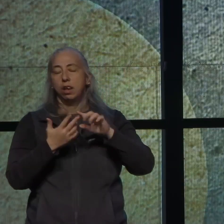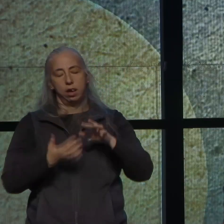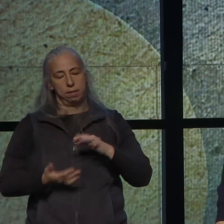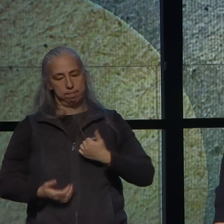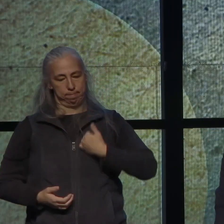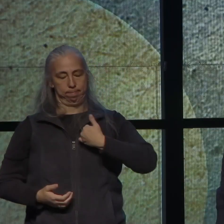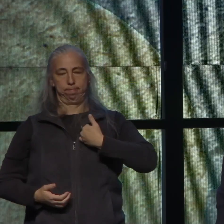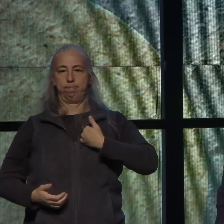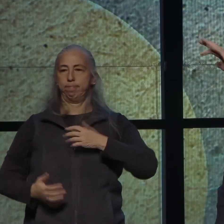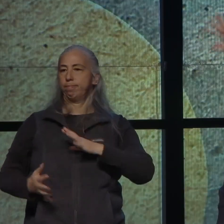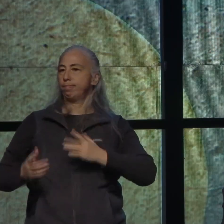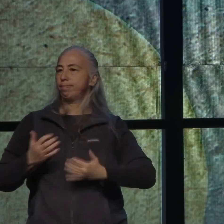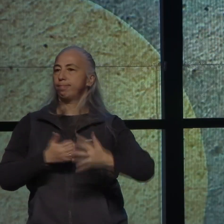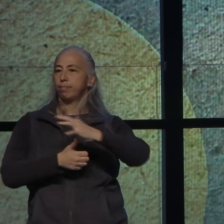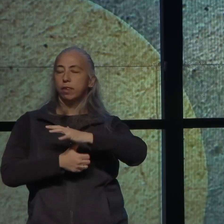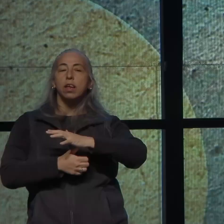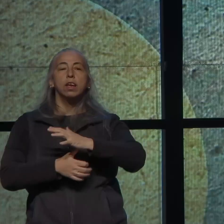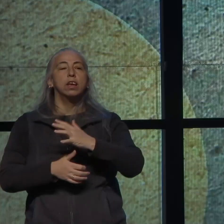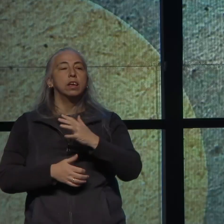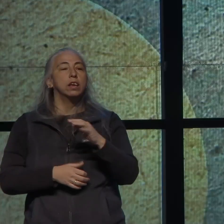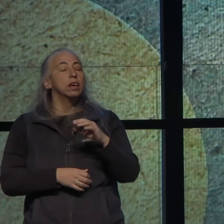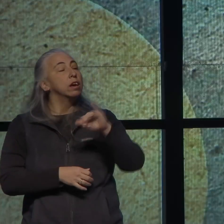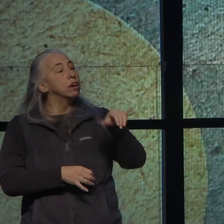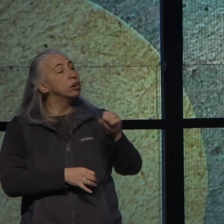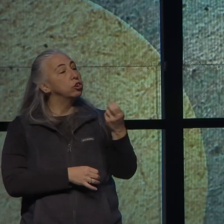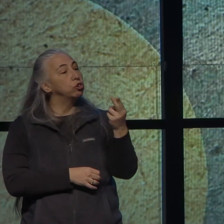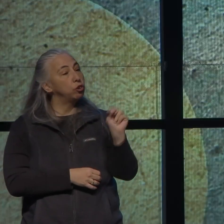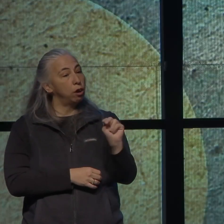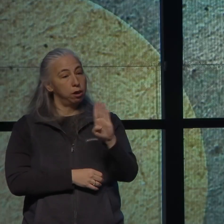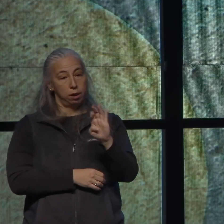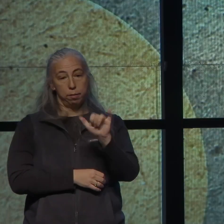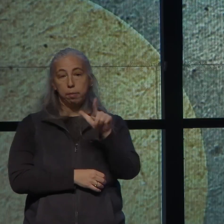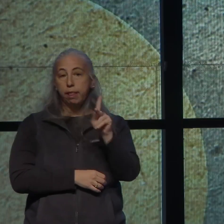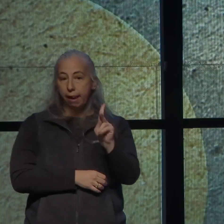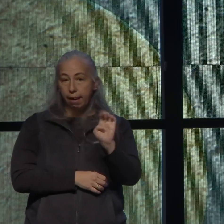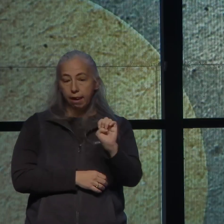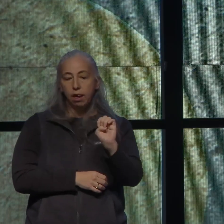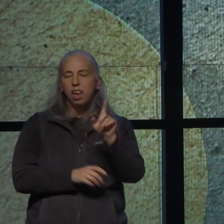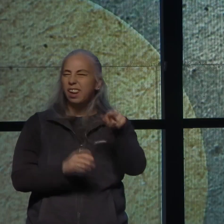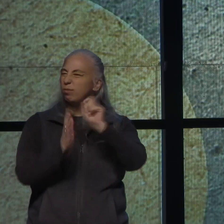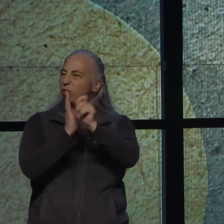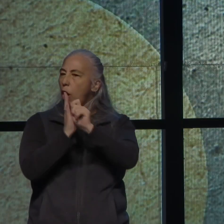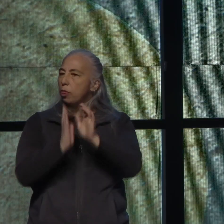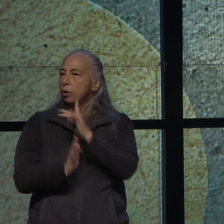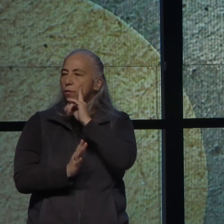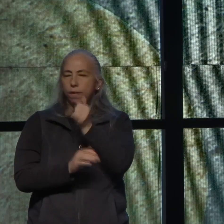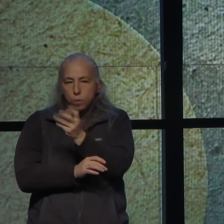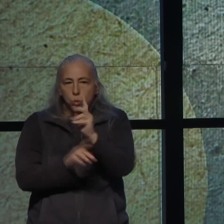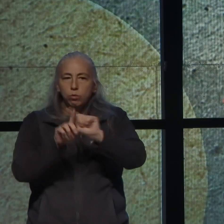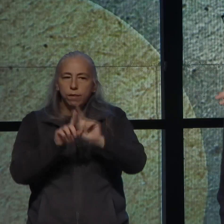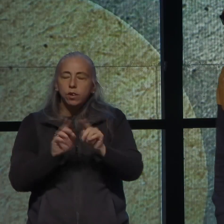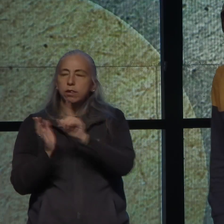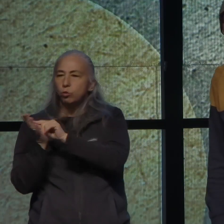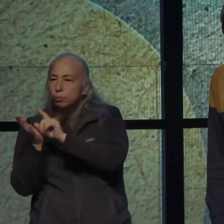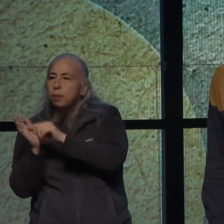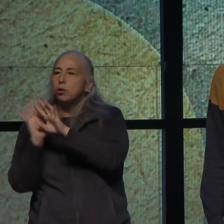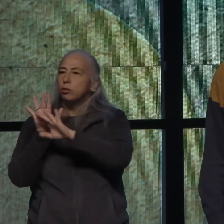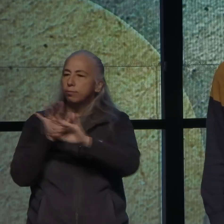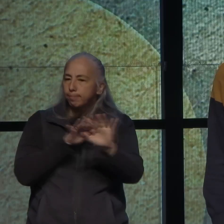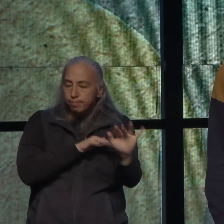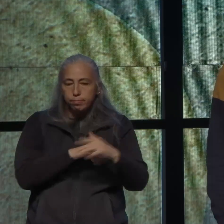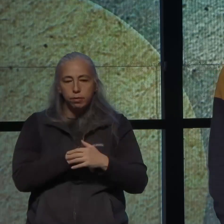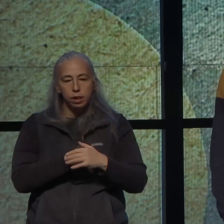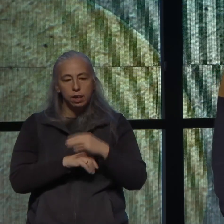Blake, who's an analyst who writes for a couple of different outlets, he said this. He said, it's been called